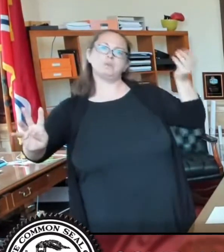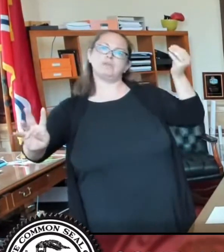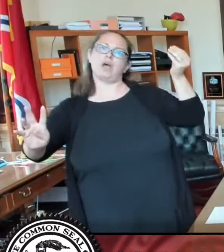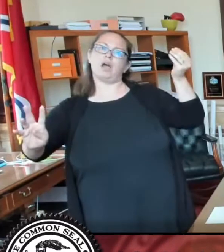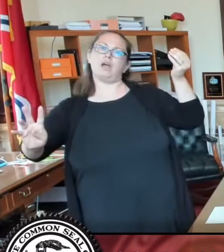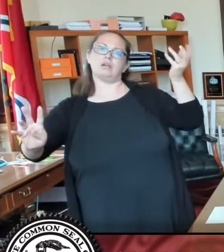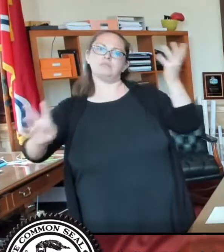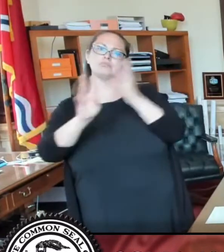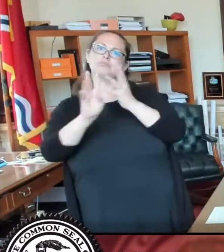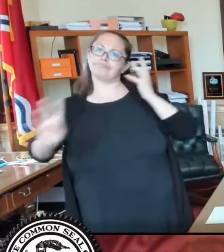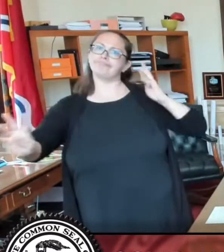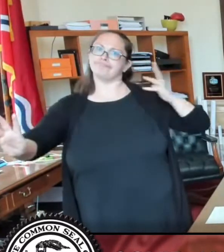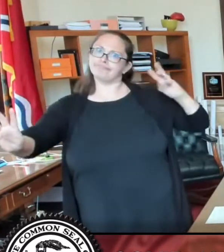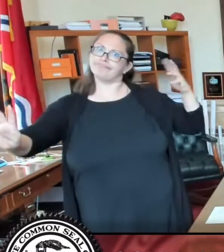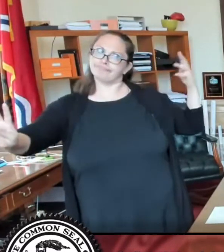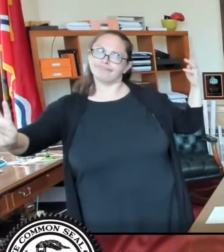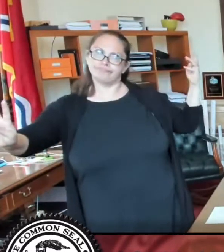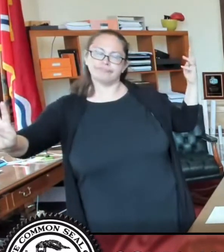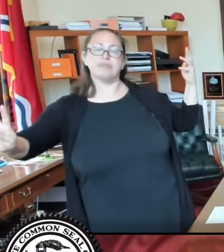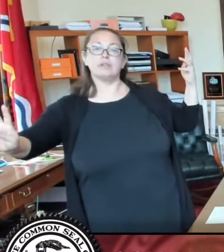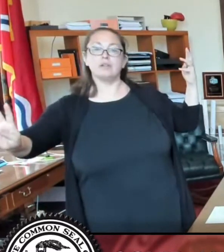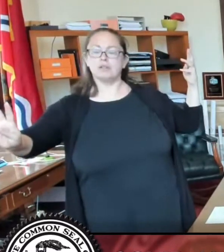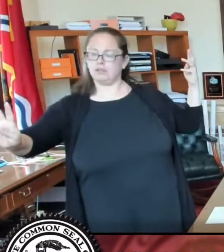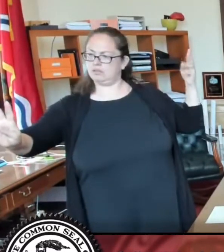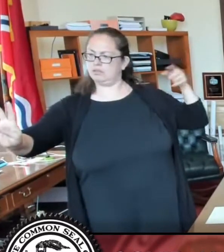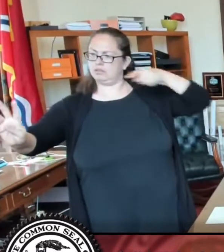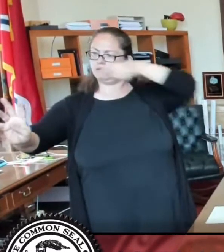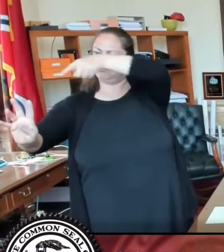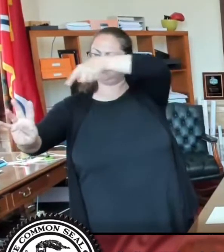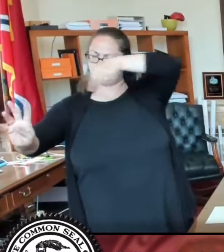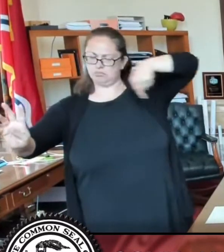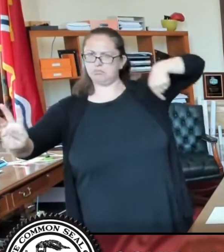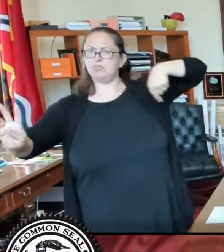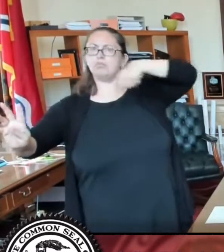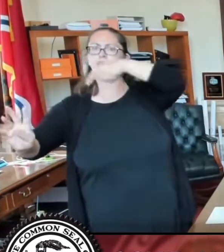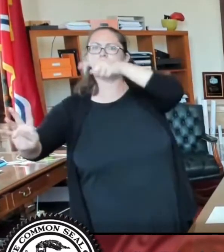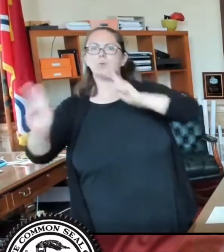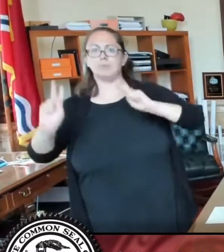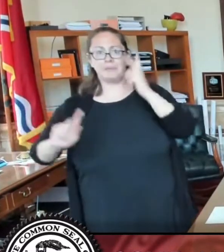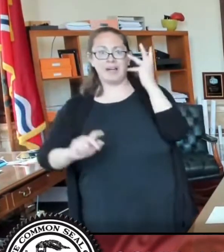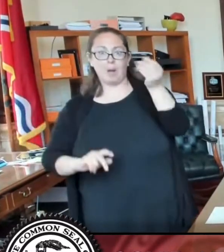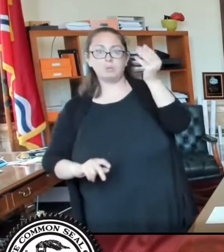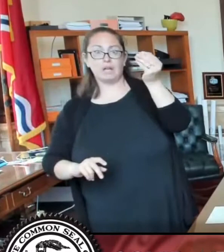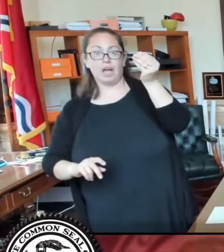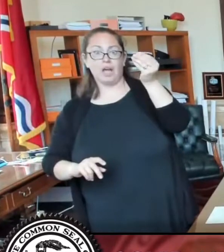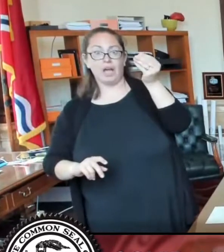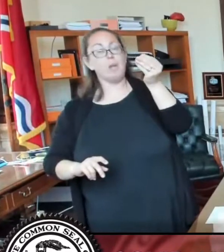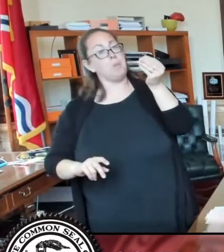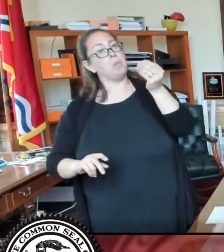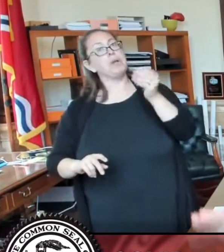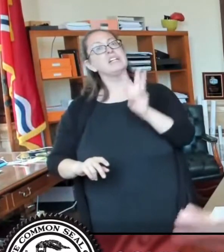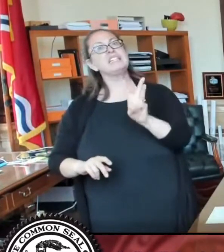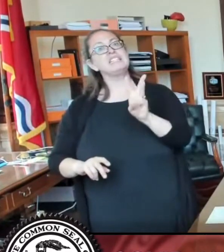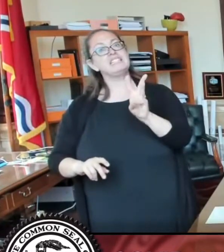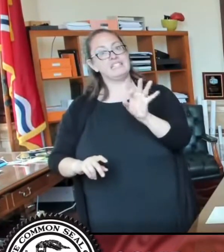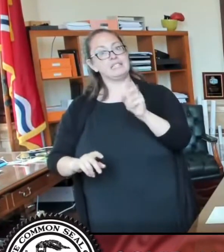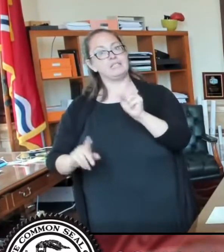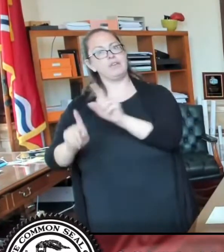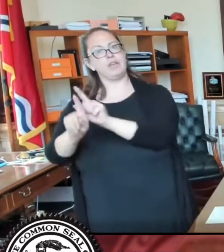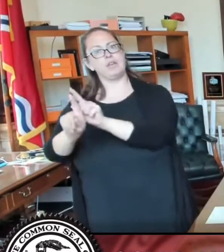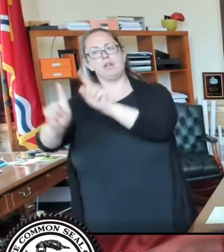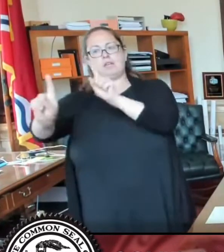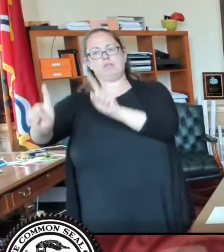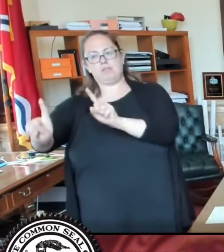had a long line. And the vast majority of the people in line outside, even though they were 6 feet apart, because there are